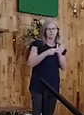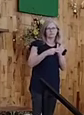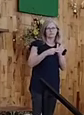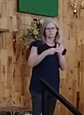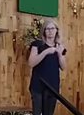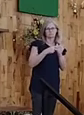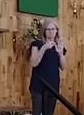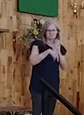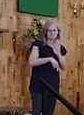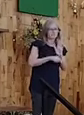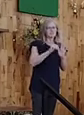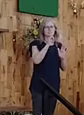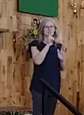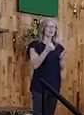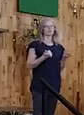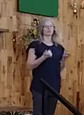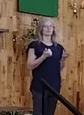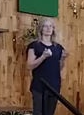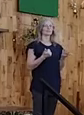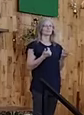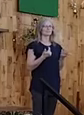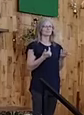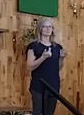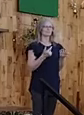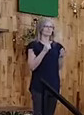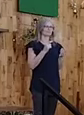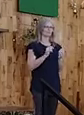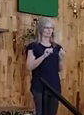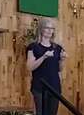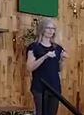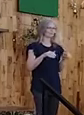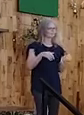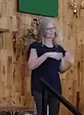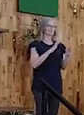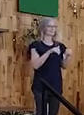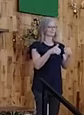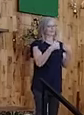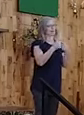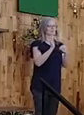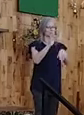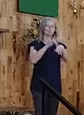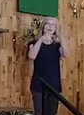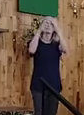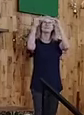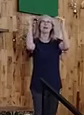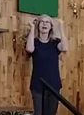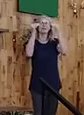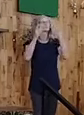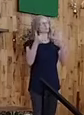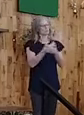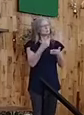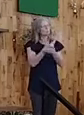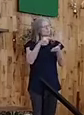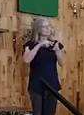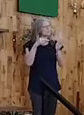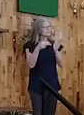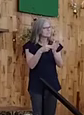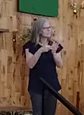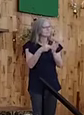just jumping over hurdles to get to heaven. It's a new meaning, it's an important meaning that